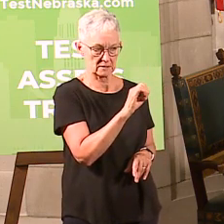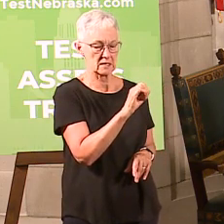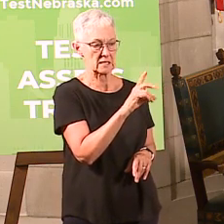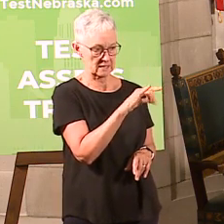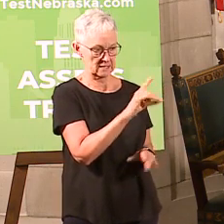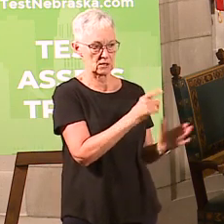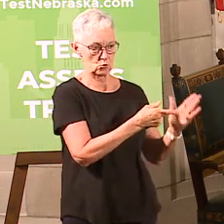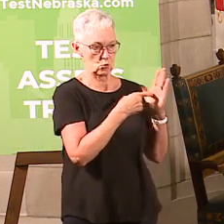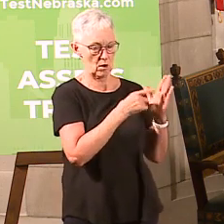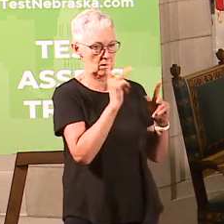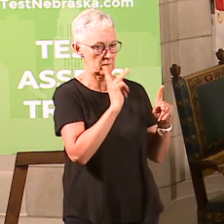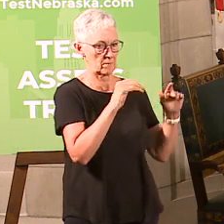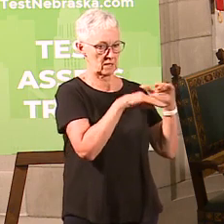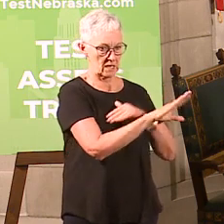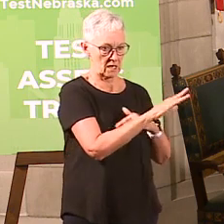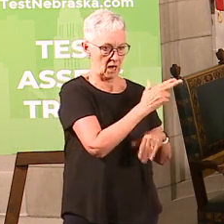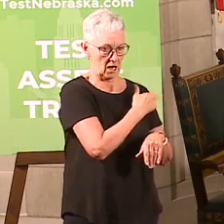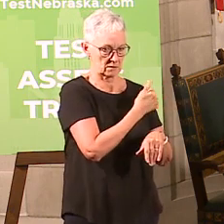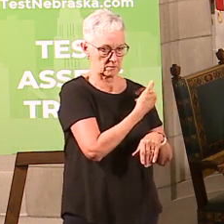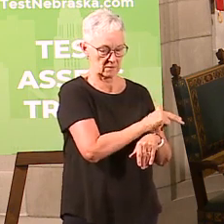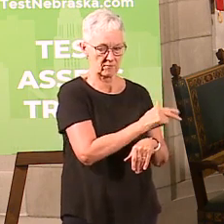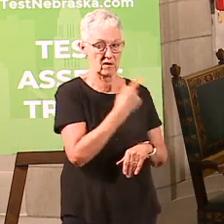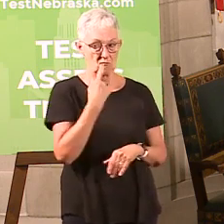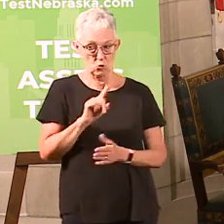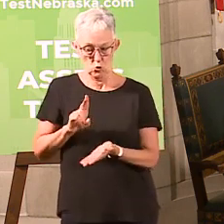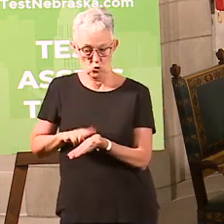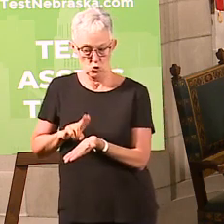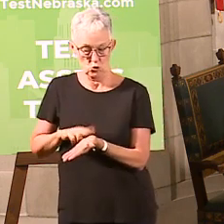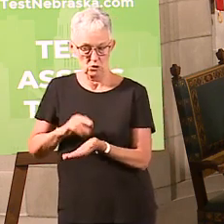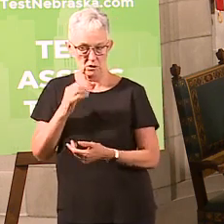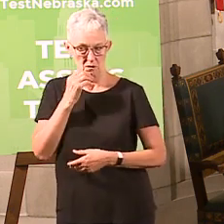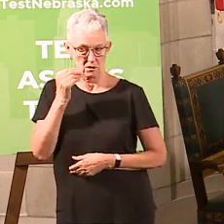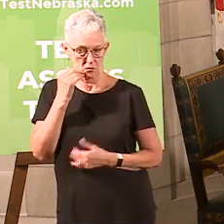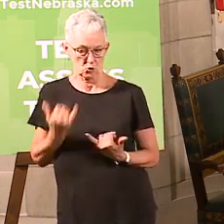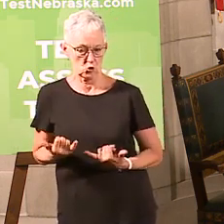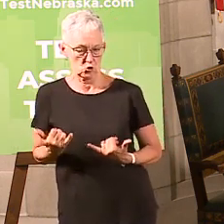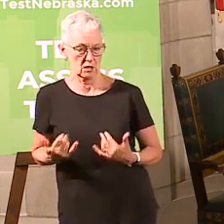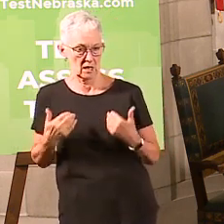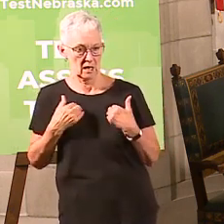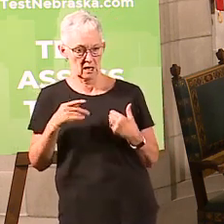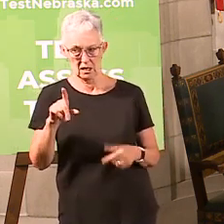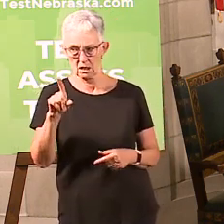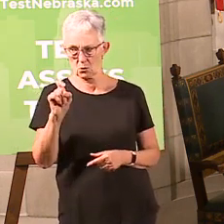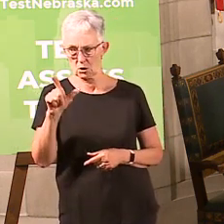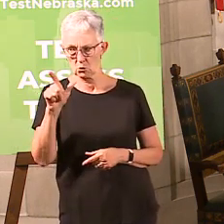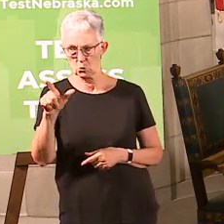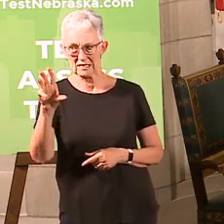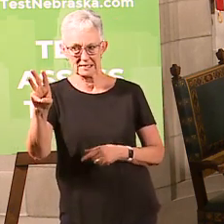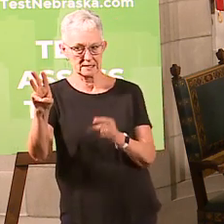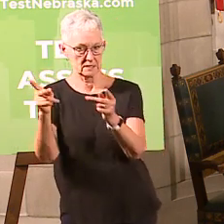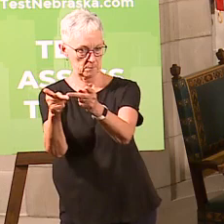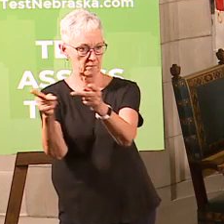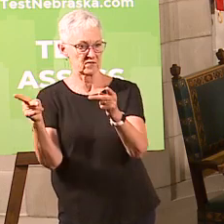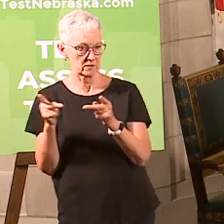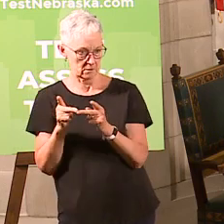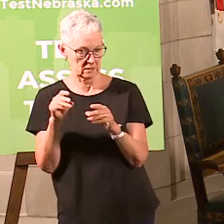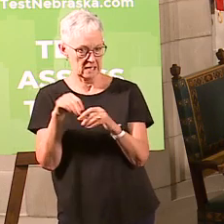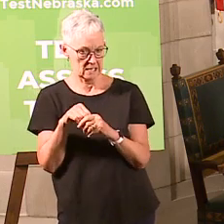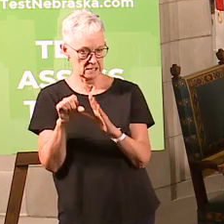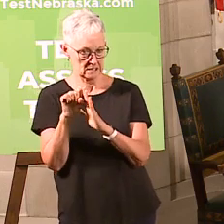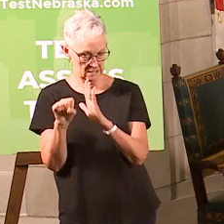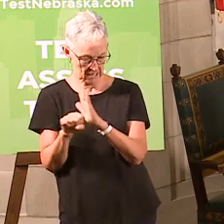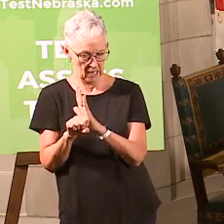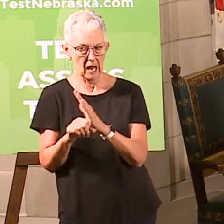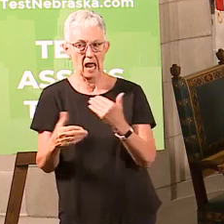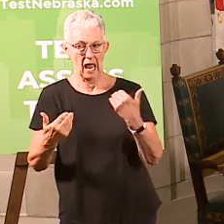hospitalization. For long-term care, we currently have 126 facilities in the state of Nebraska